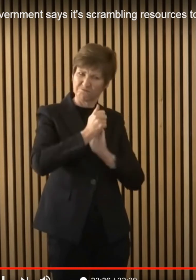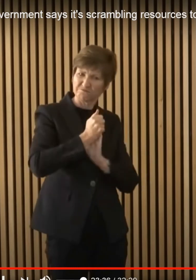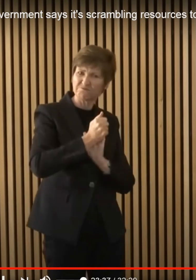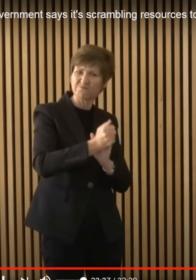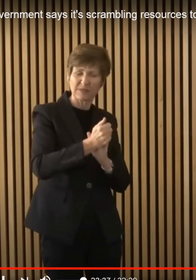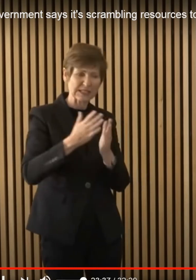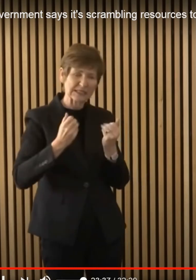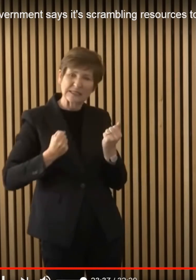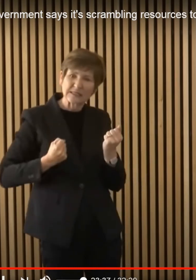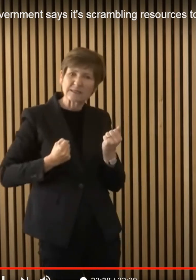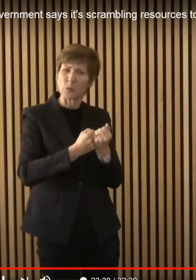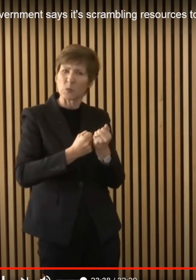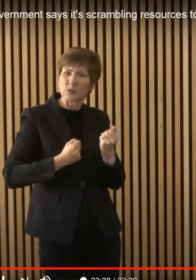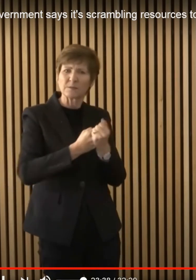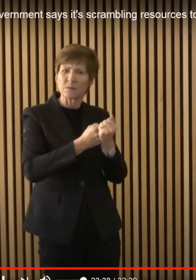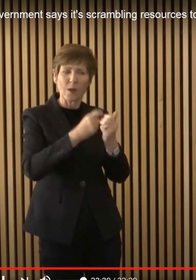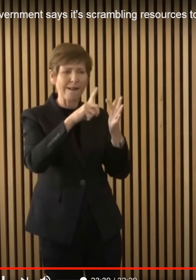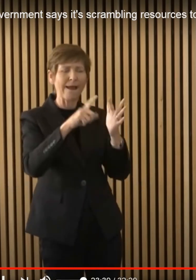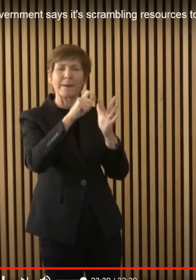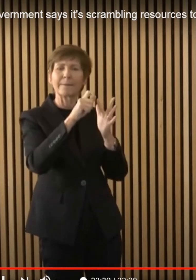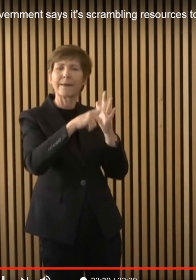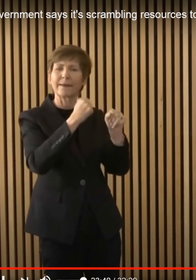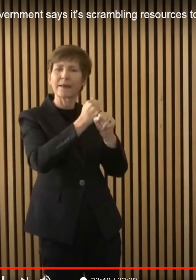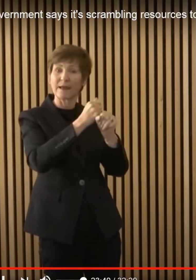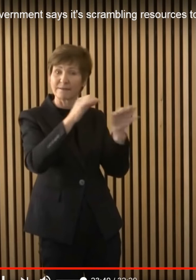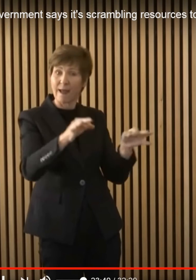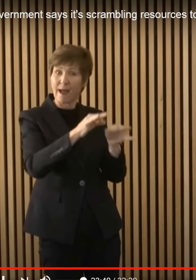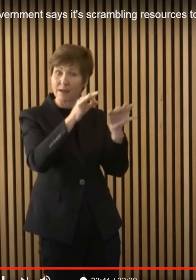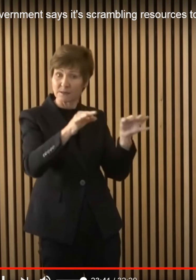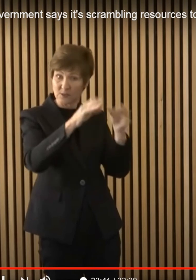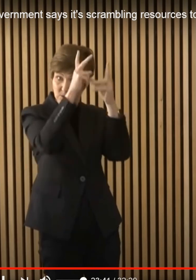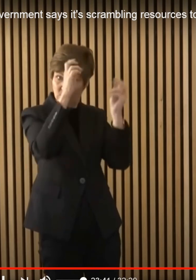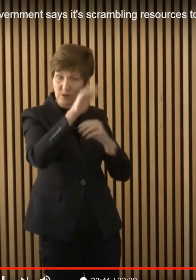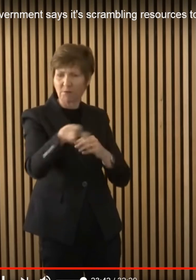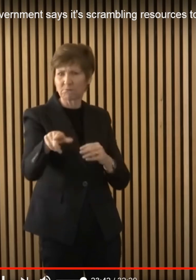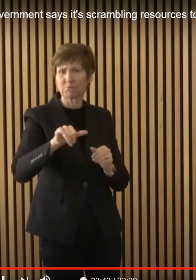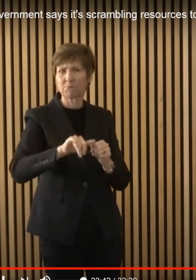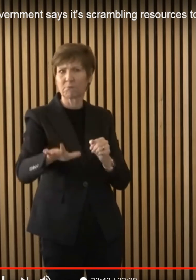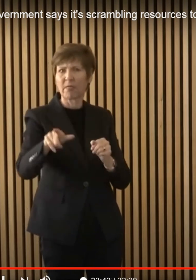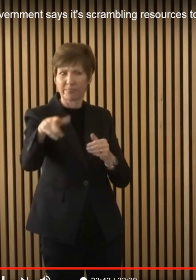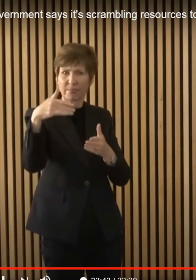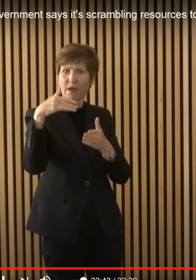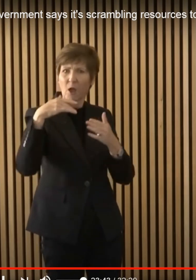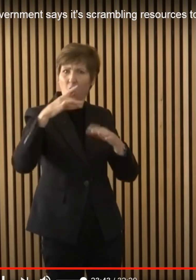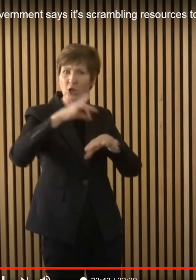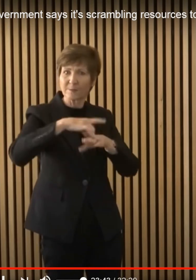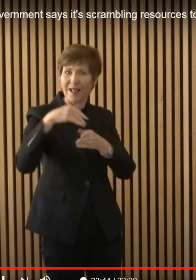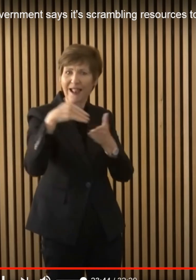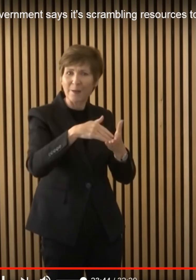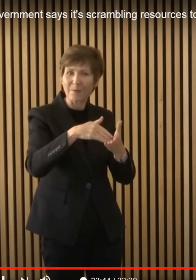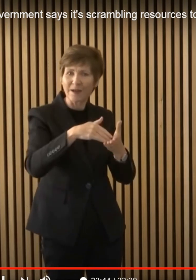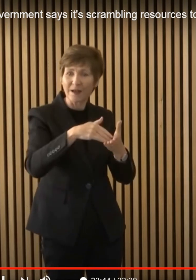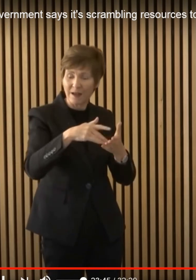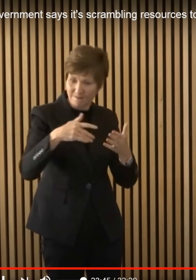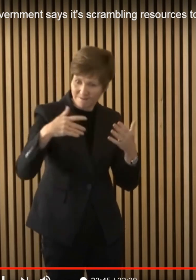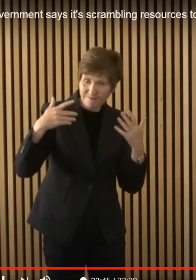the support at Epping Gardens, for example. They're able to do that because they have that capacity, and that's